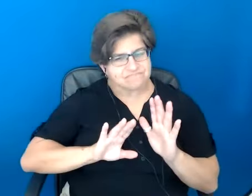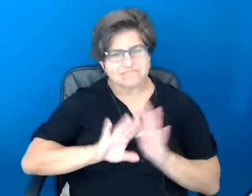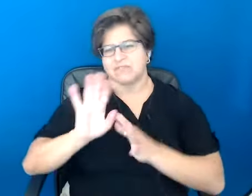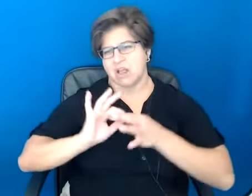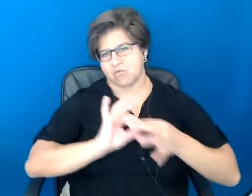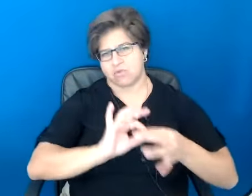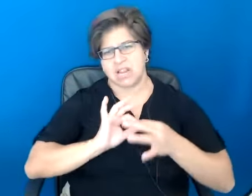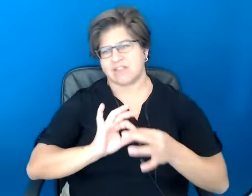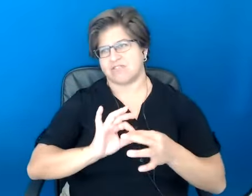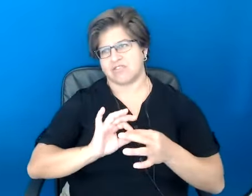bed.